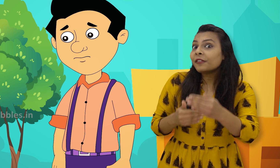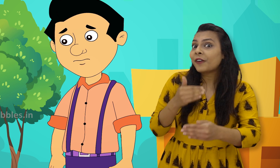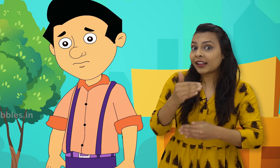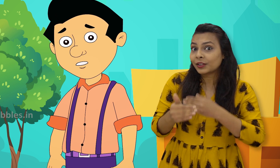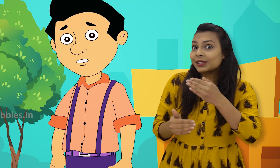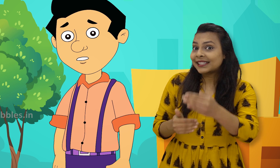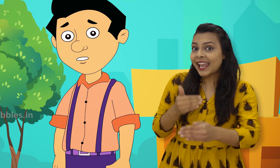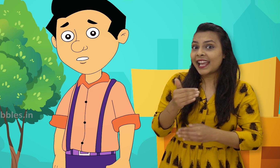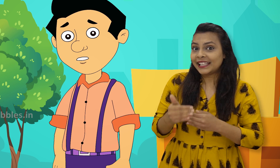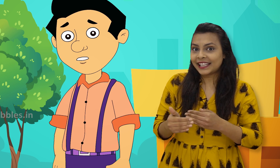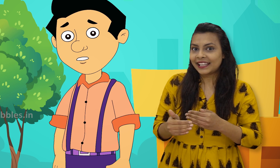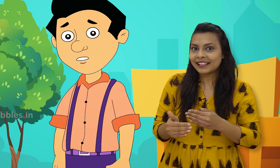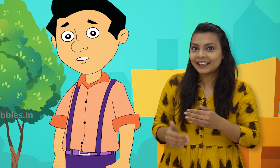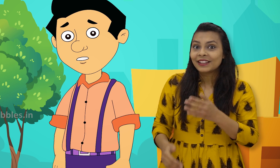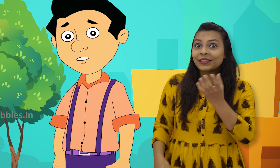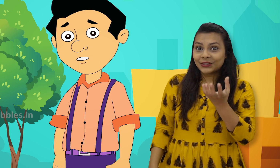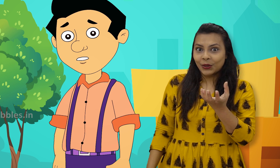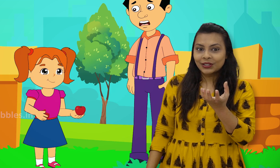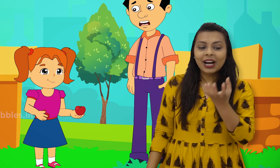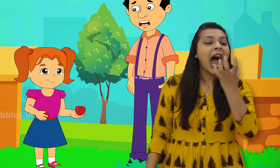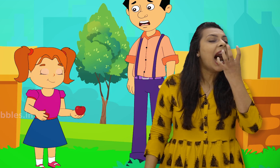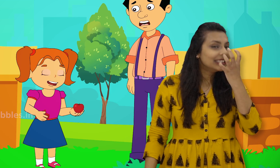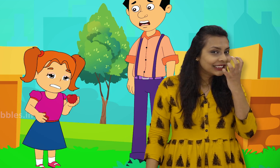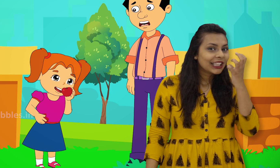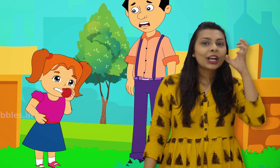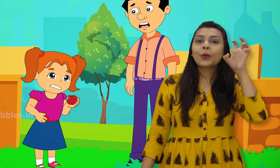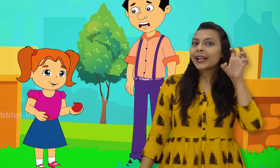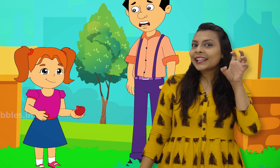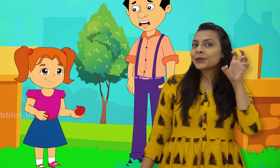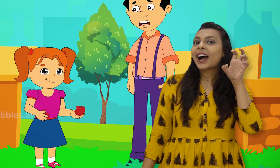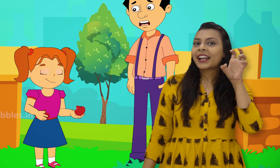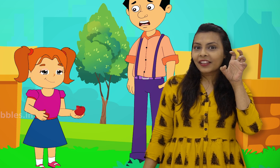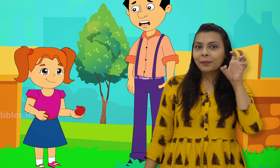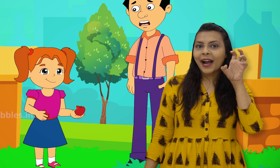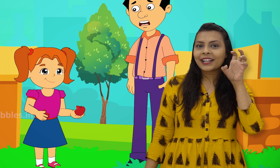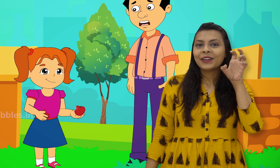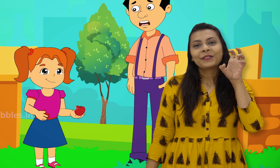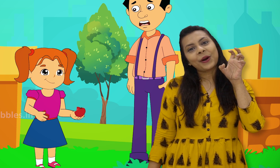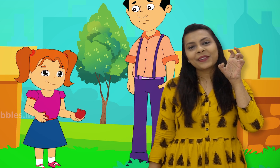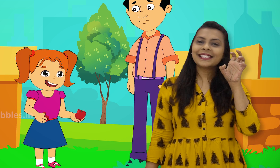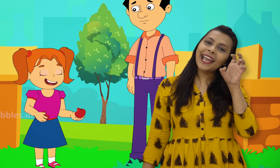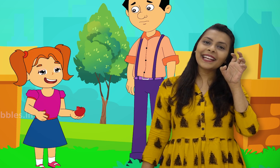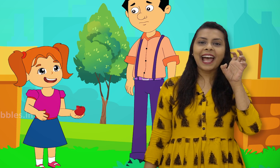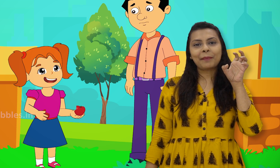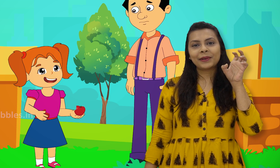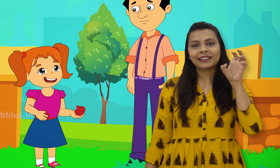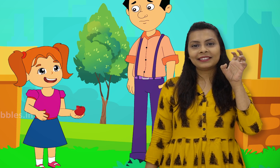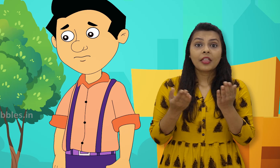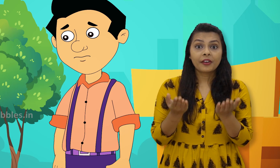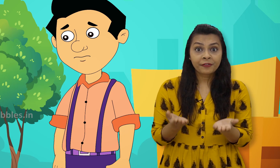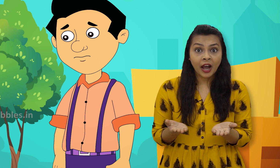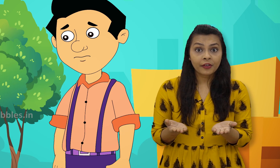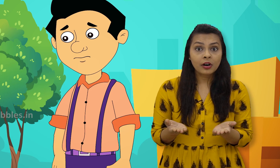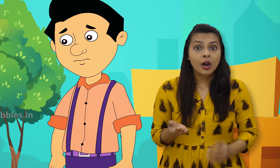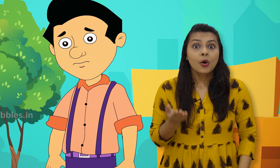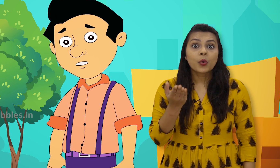Before the father could say anything, the daughter quickly took another bite from the second apple.